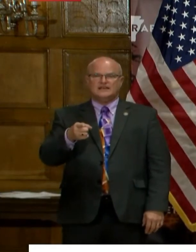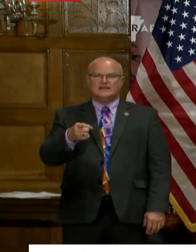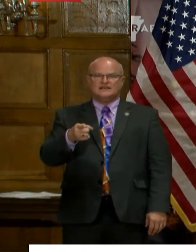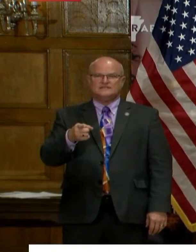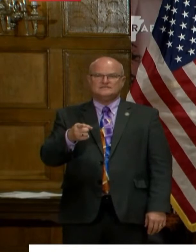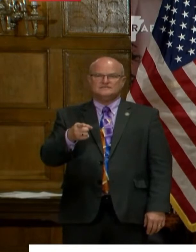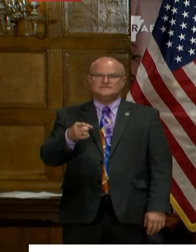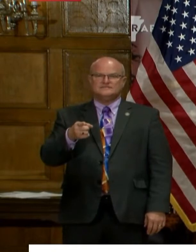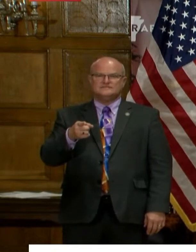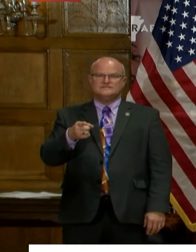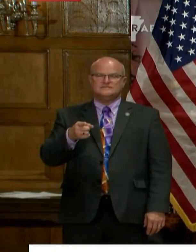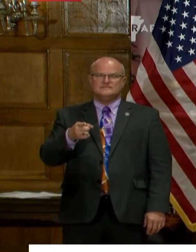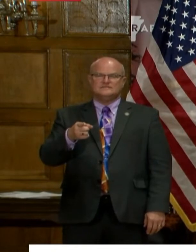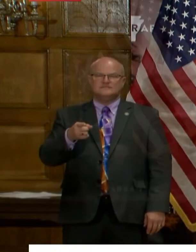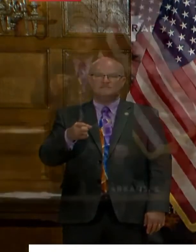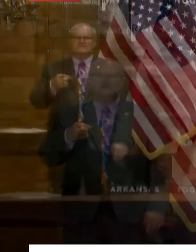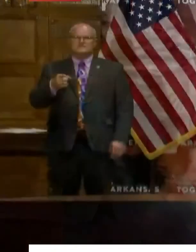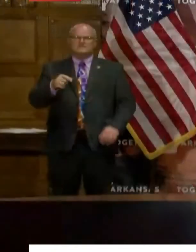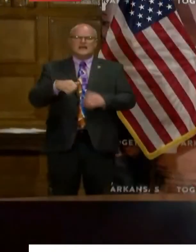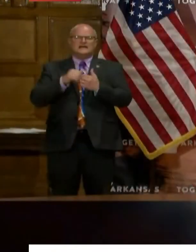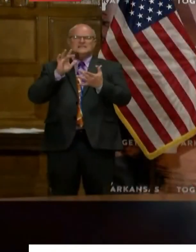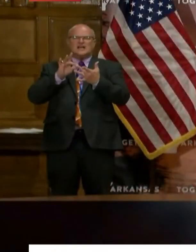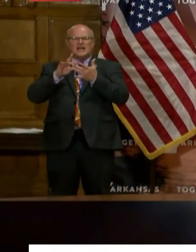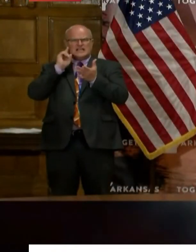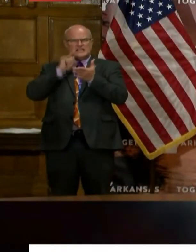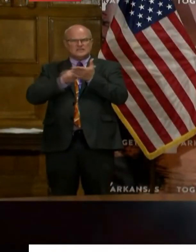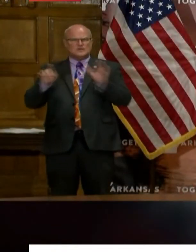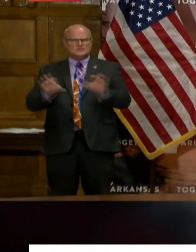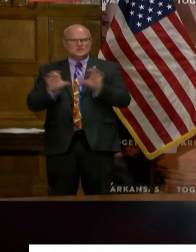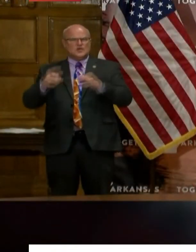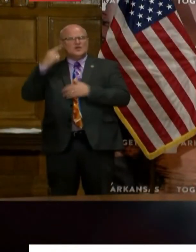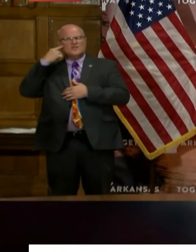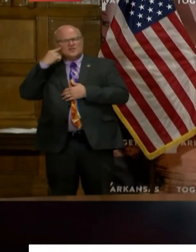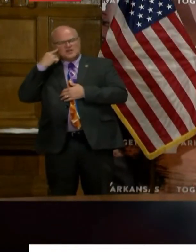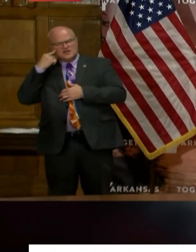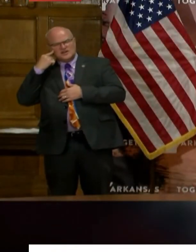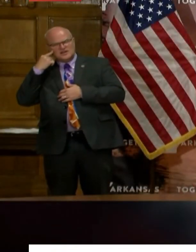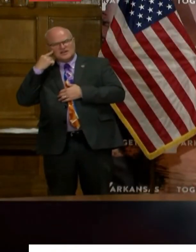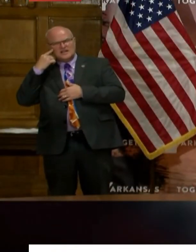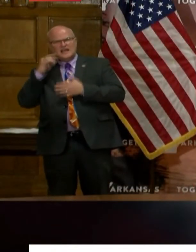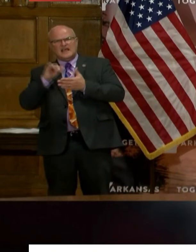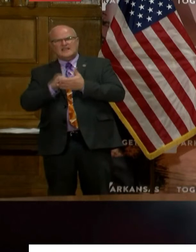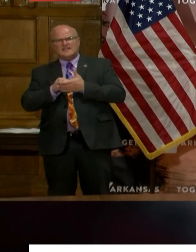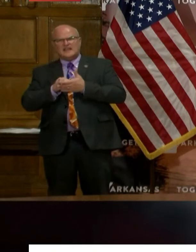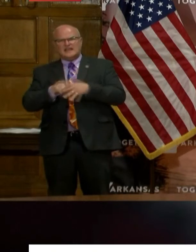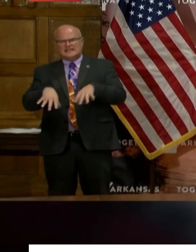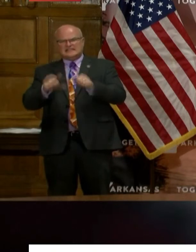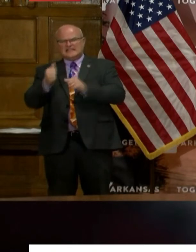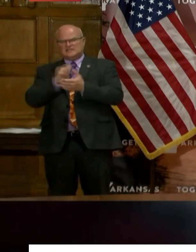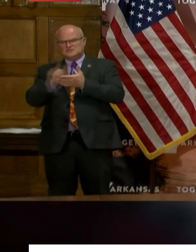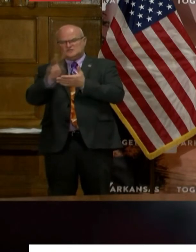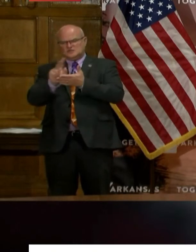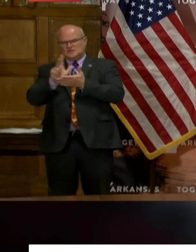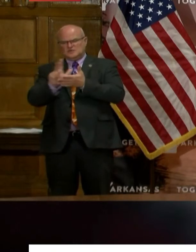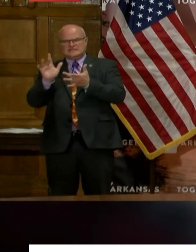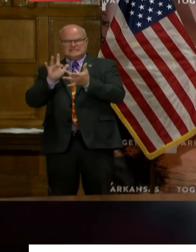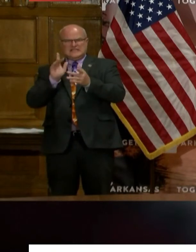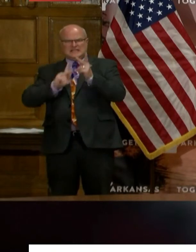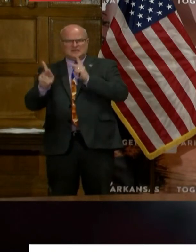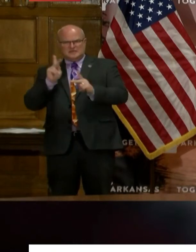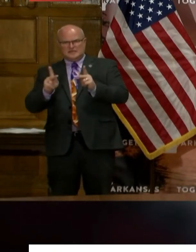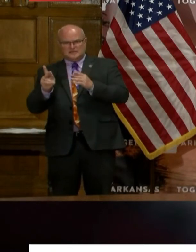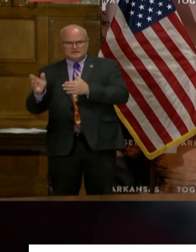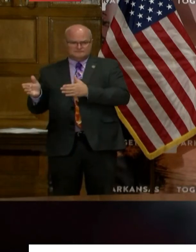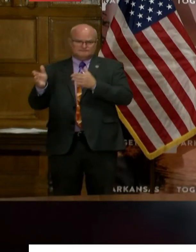Yeah. How's our contact tracing doing? Because we've heard of some cases that, it's taken a couple of weeks to get a hold of people. I mean,